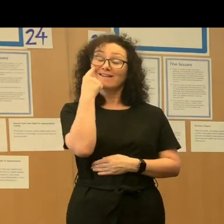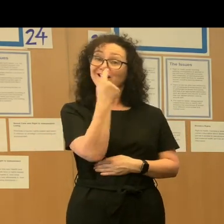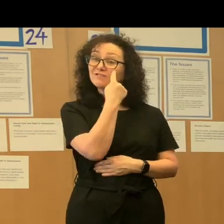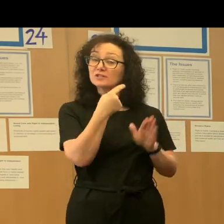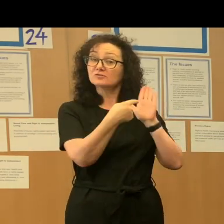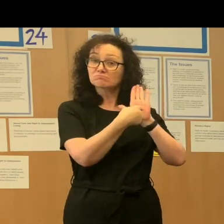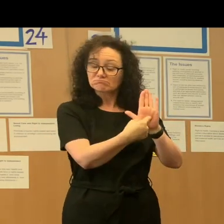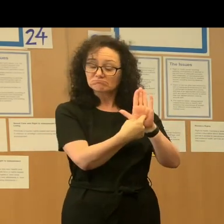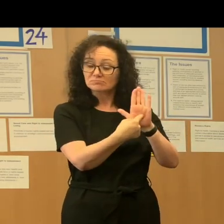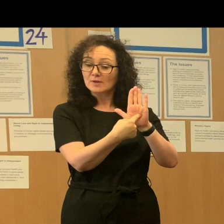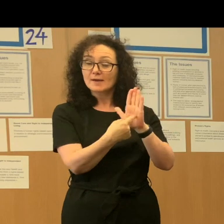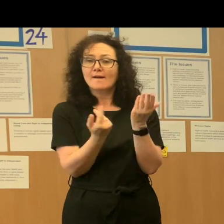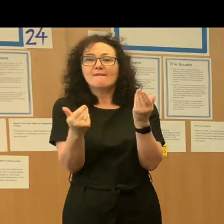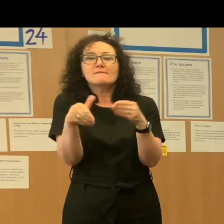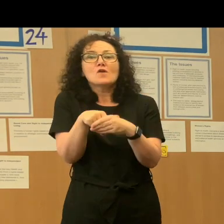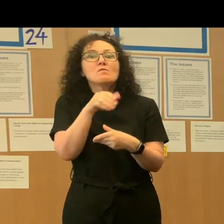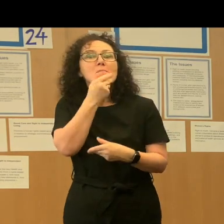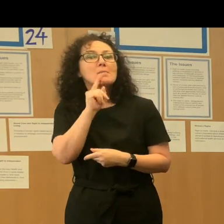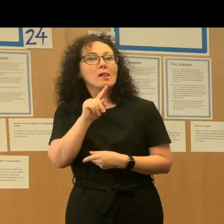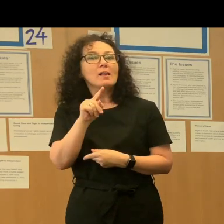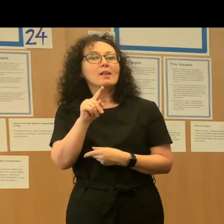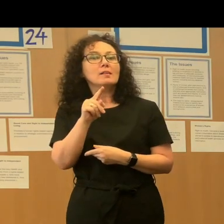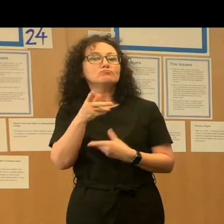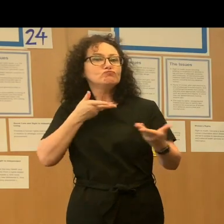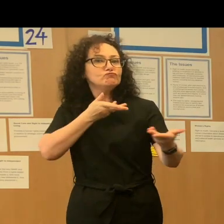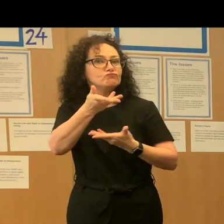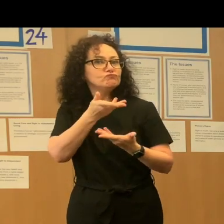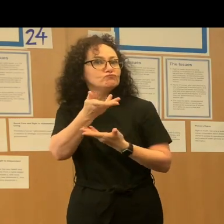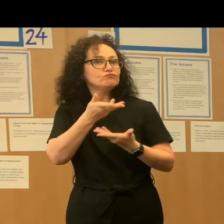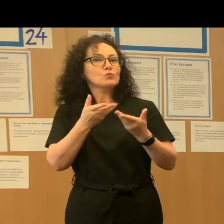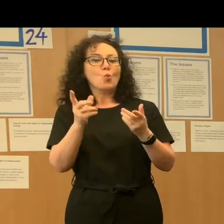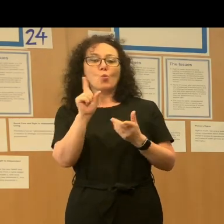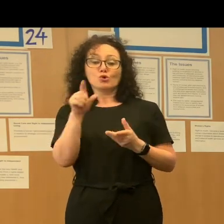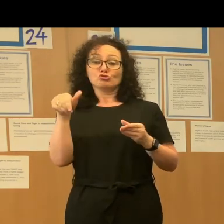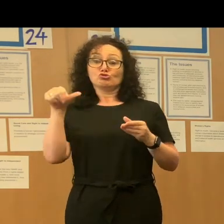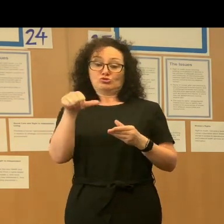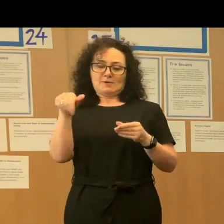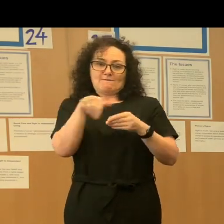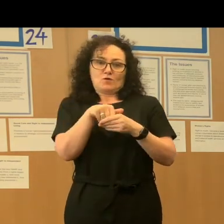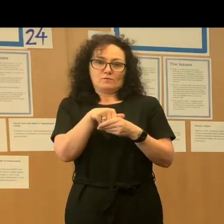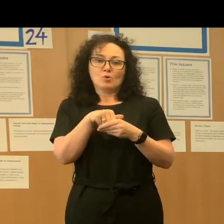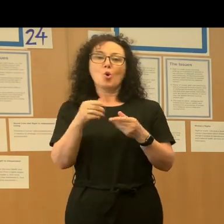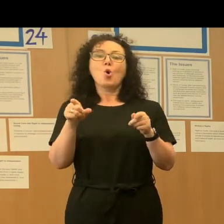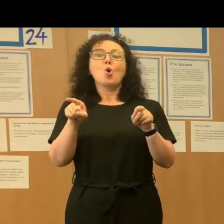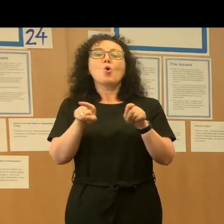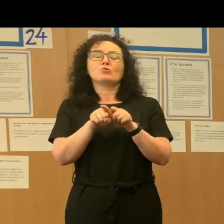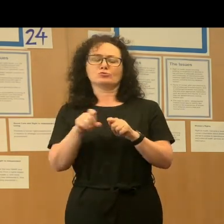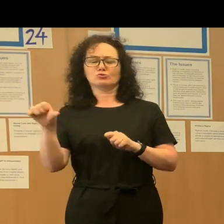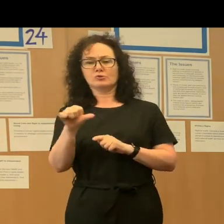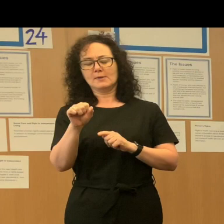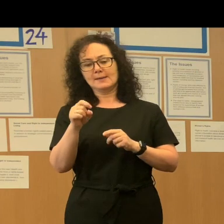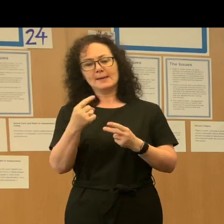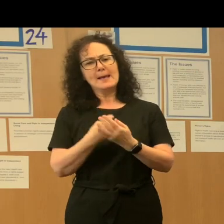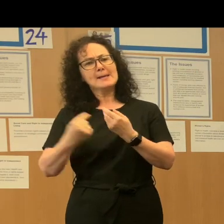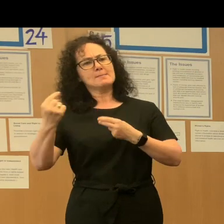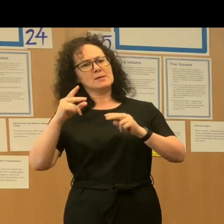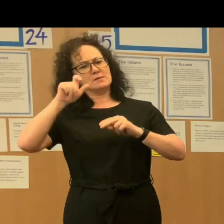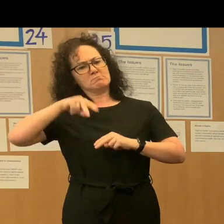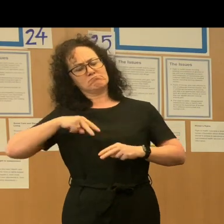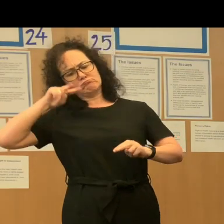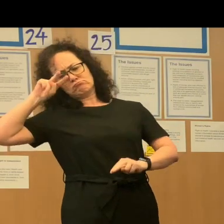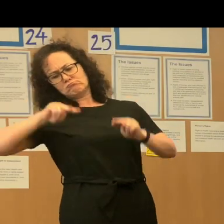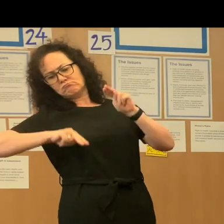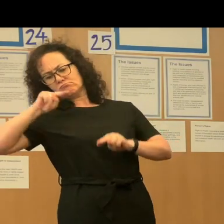bring people together to talk about what the actions should be, and it should be independently monitored. There are also a whole range of